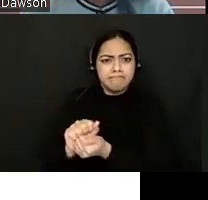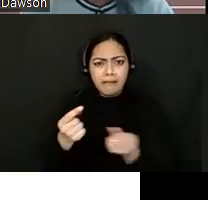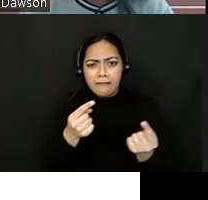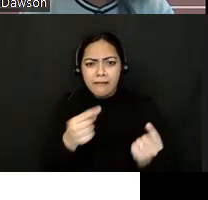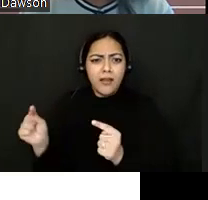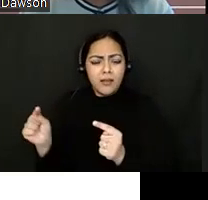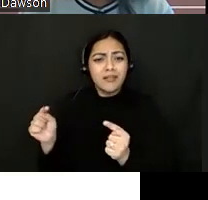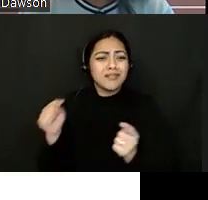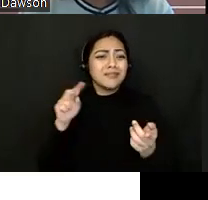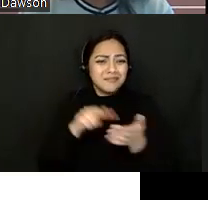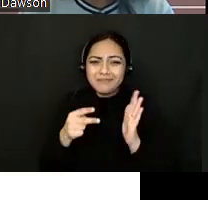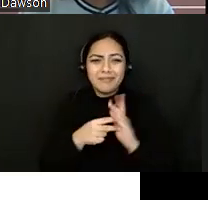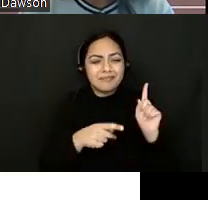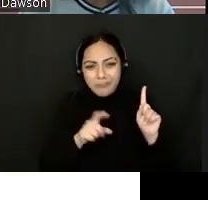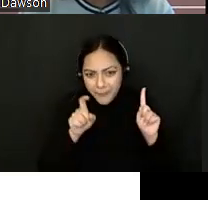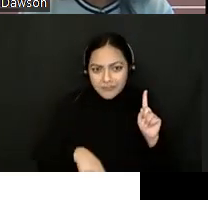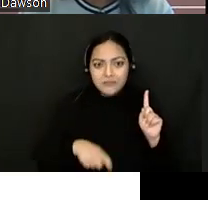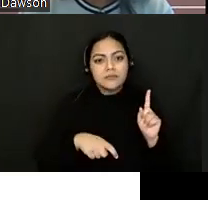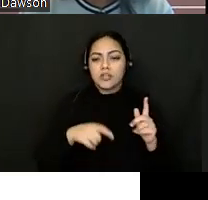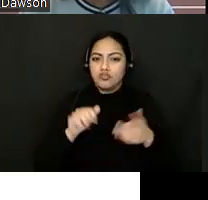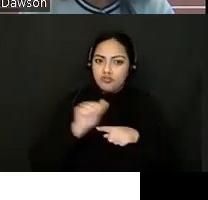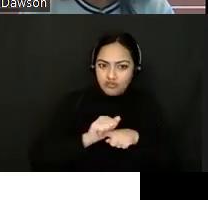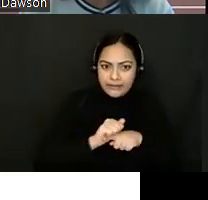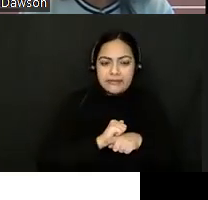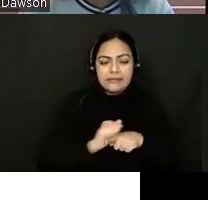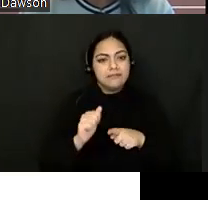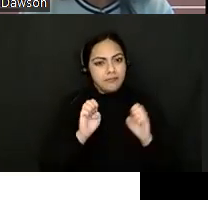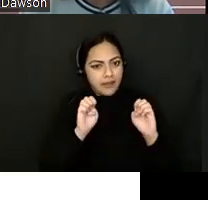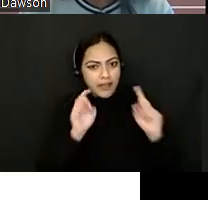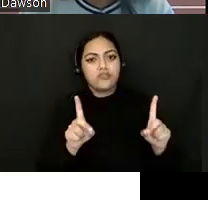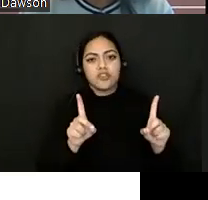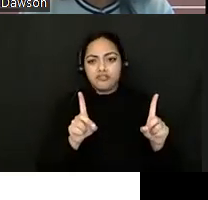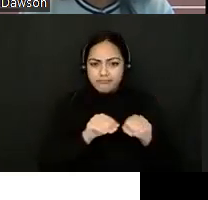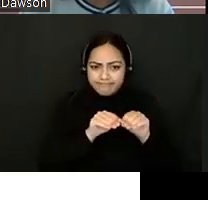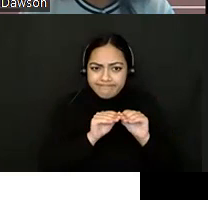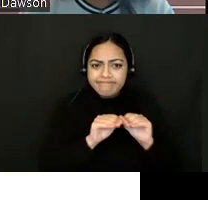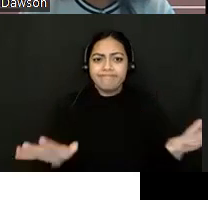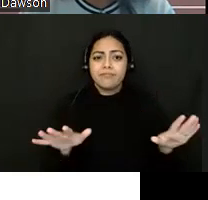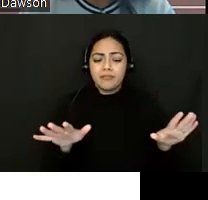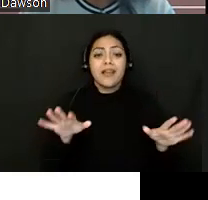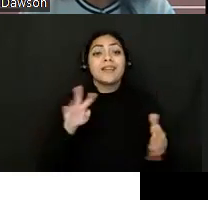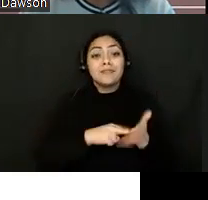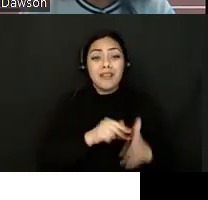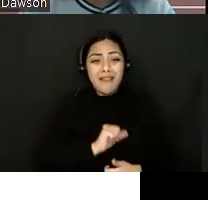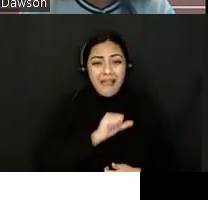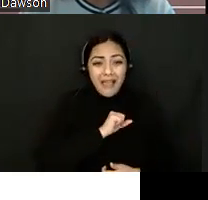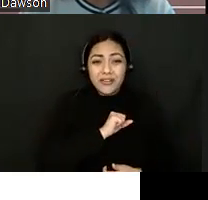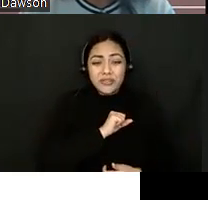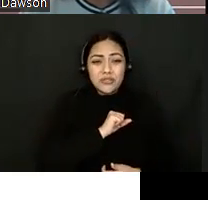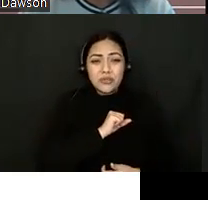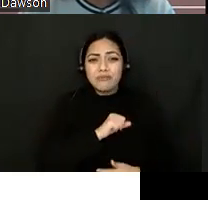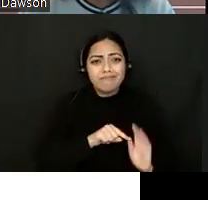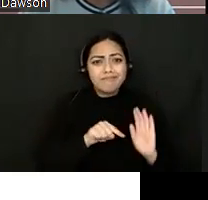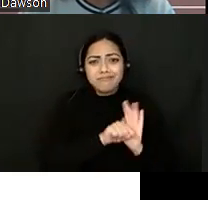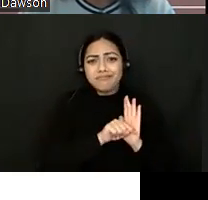meaningful education and training, which has yet to dislodge entrenched and negative attitudes, particularly